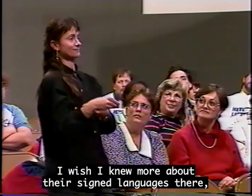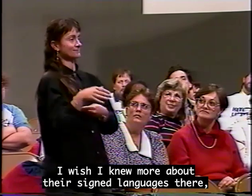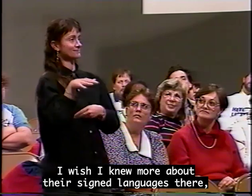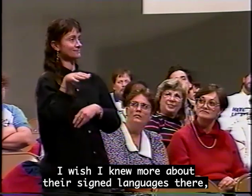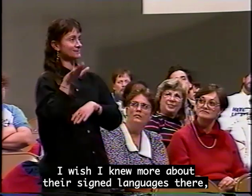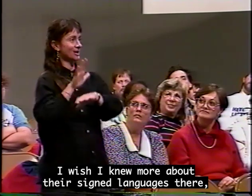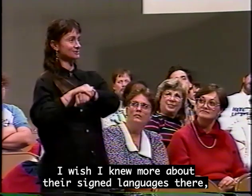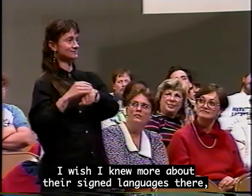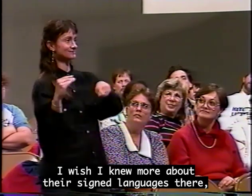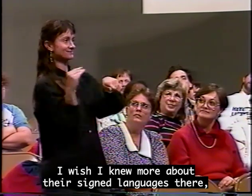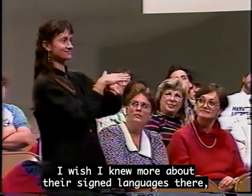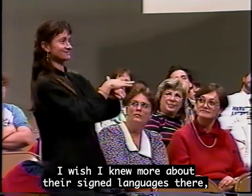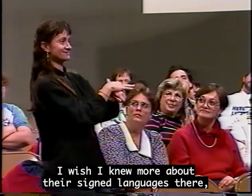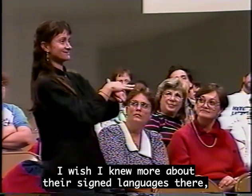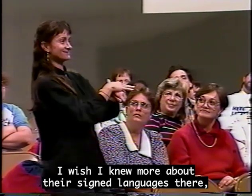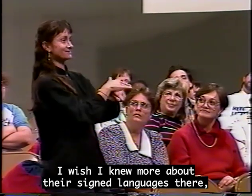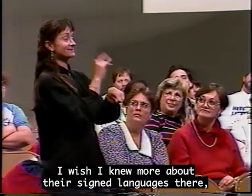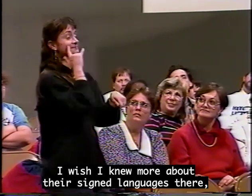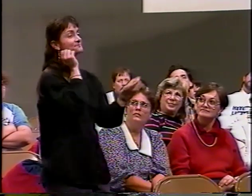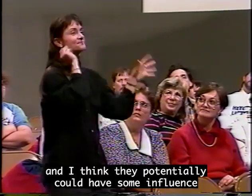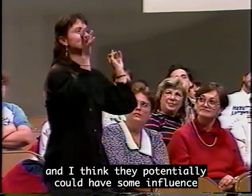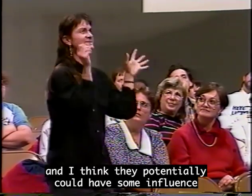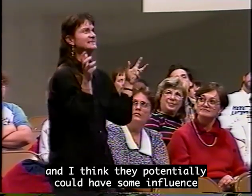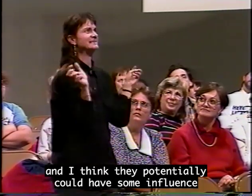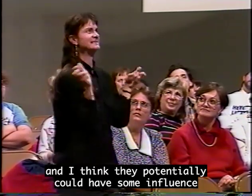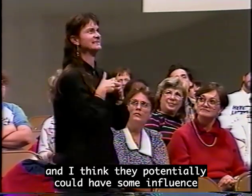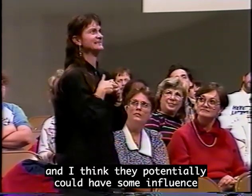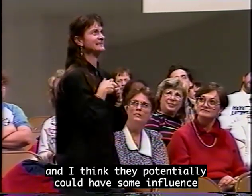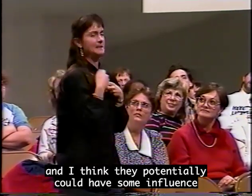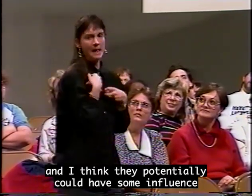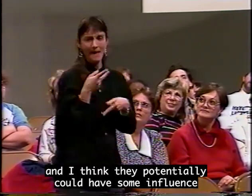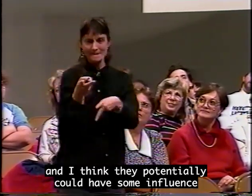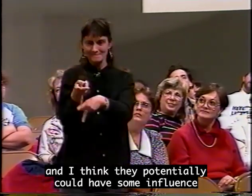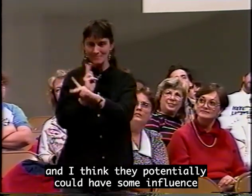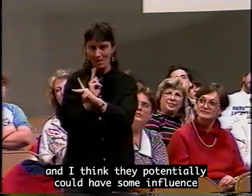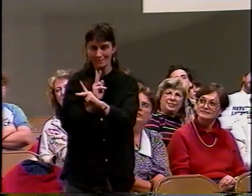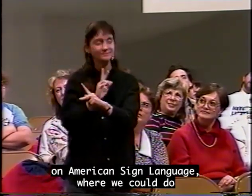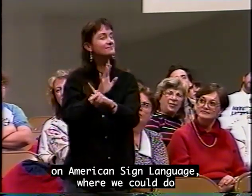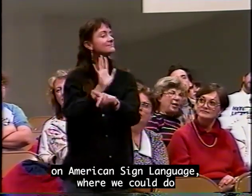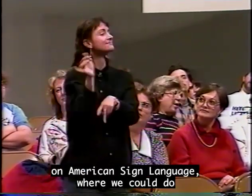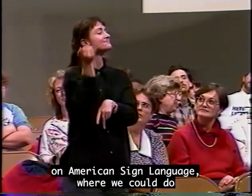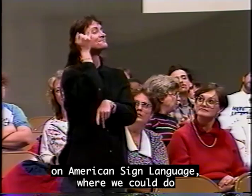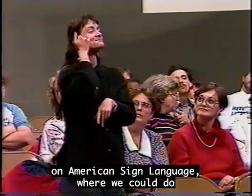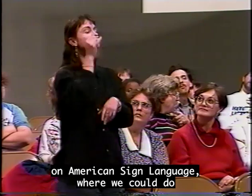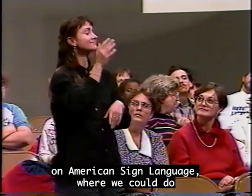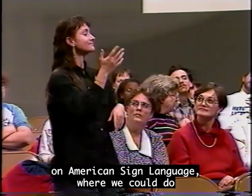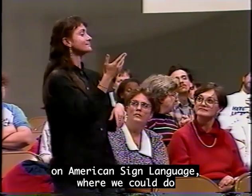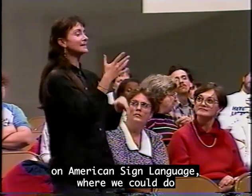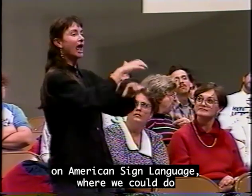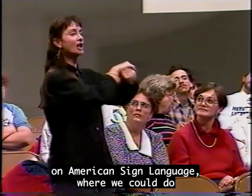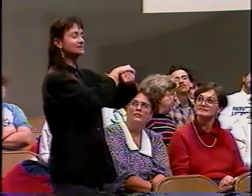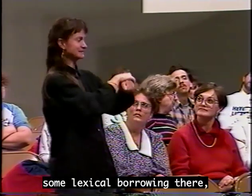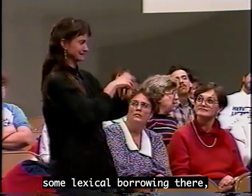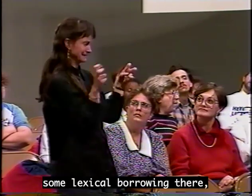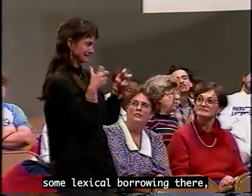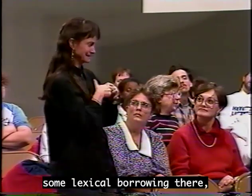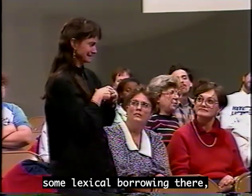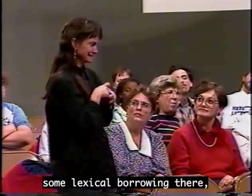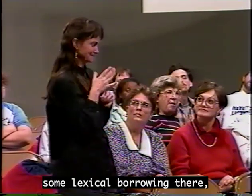about their signed languages there. And I think they potentially could have some influence on American Sign Language, where we could do some lexical